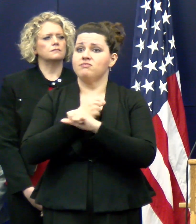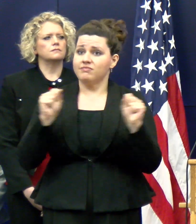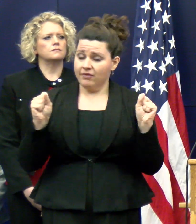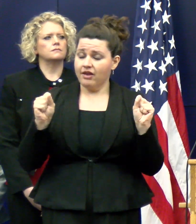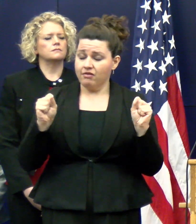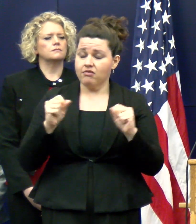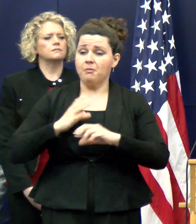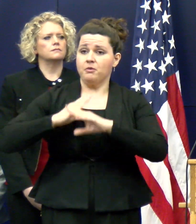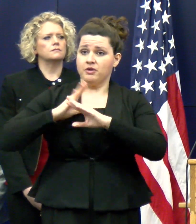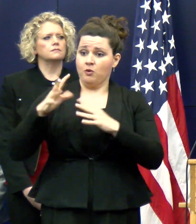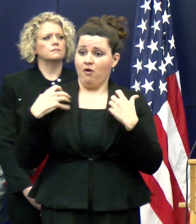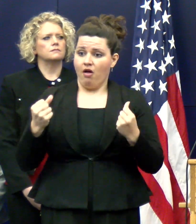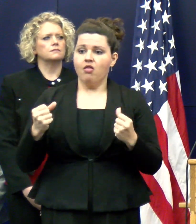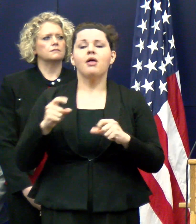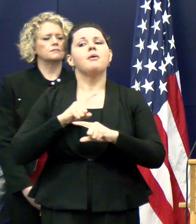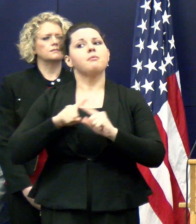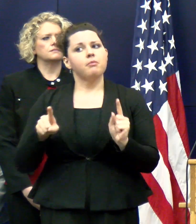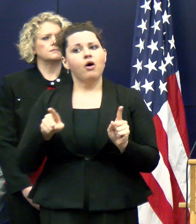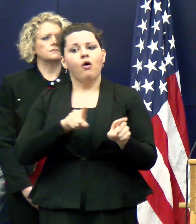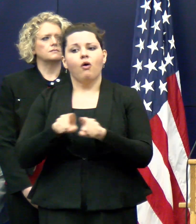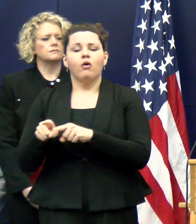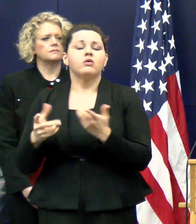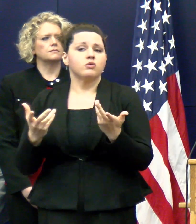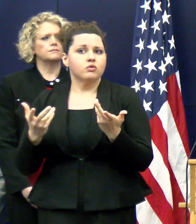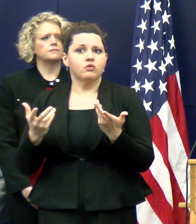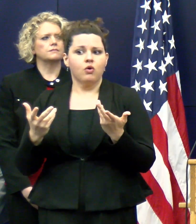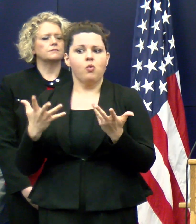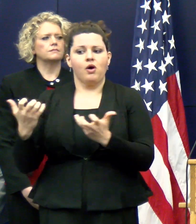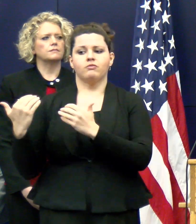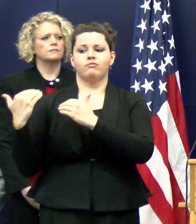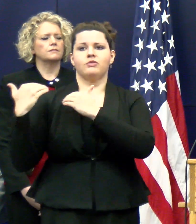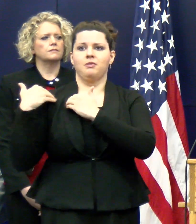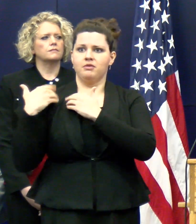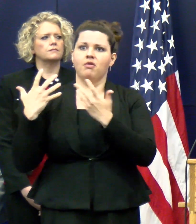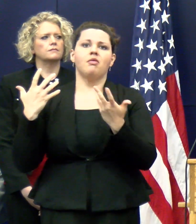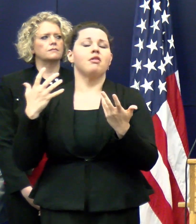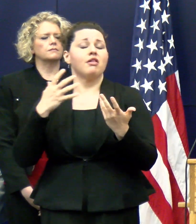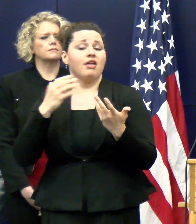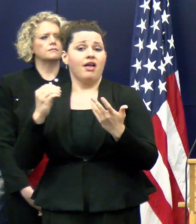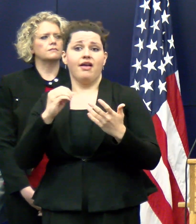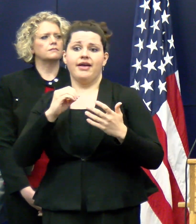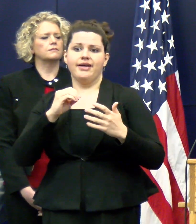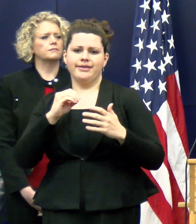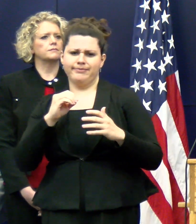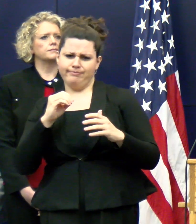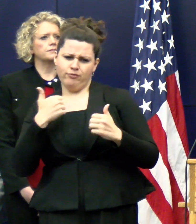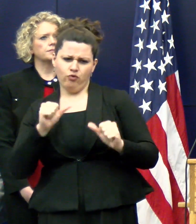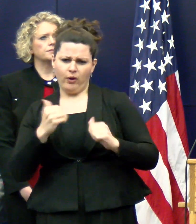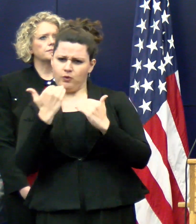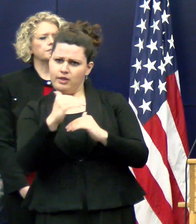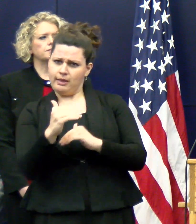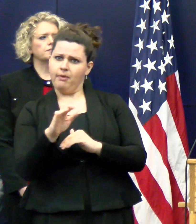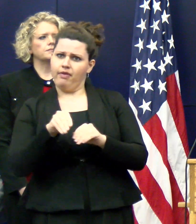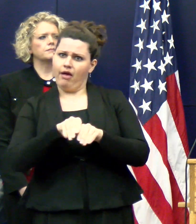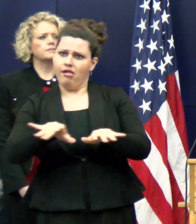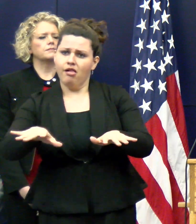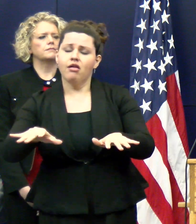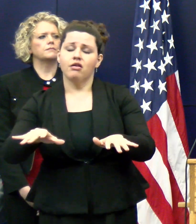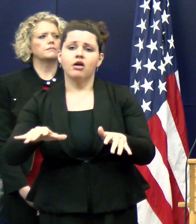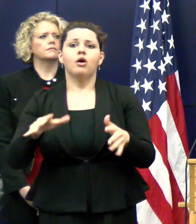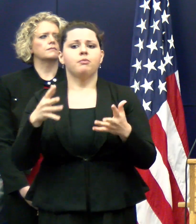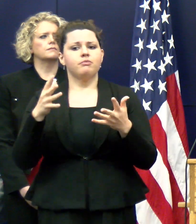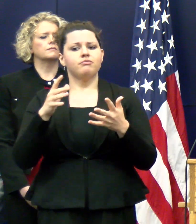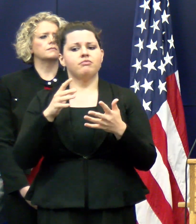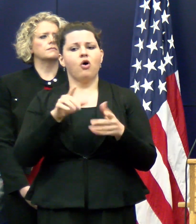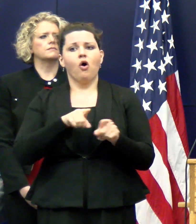but we also want to make sure that we're doing what we can to be responsive and mitigating our approach, and that we're keeping